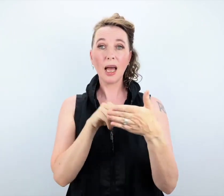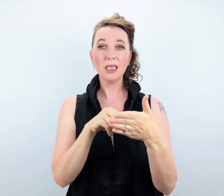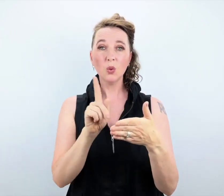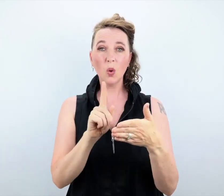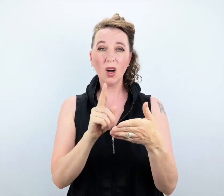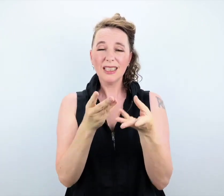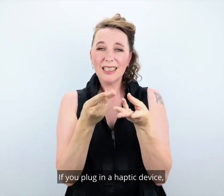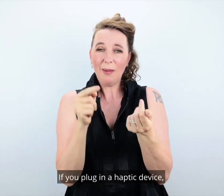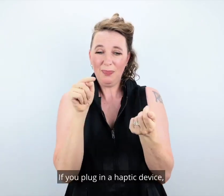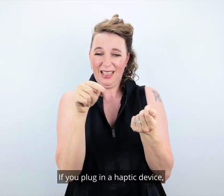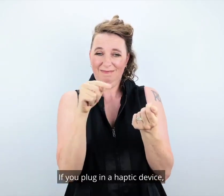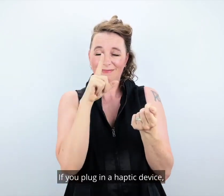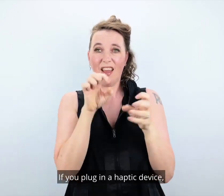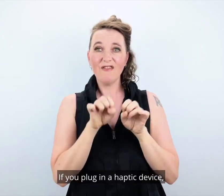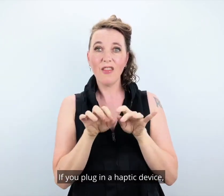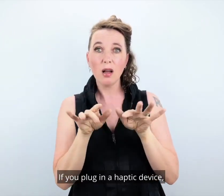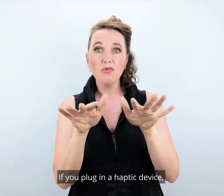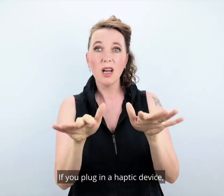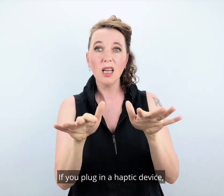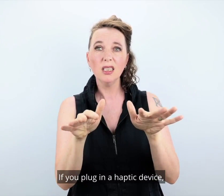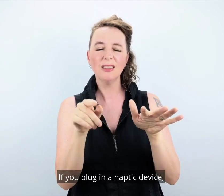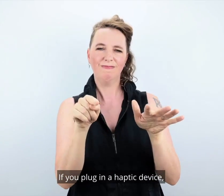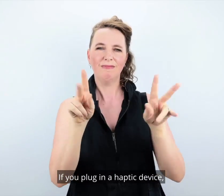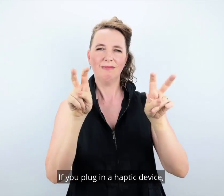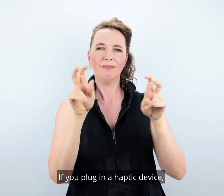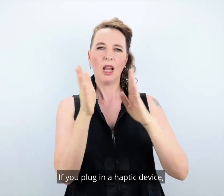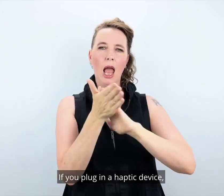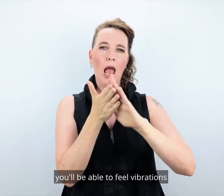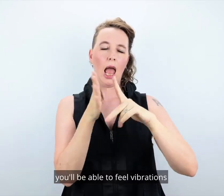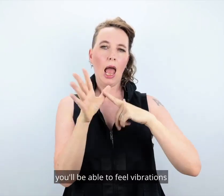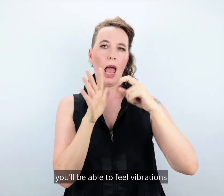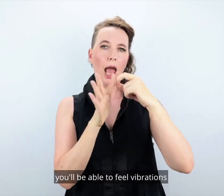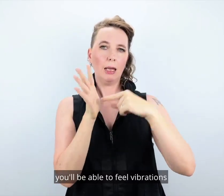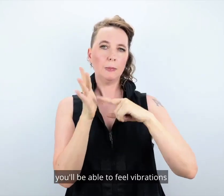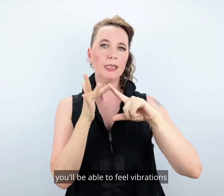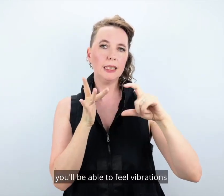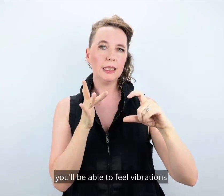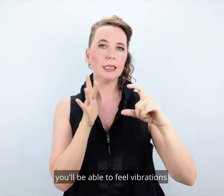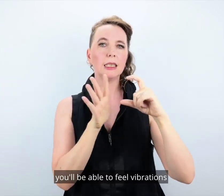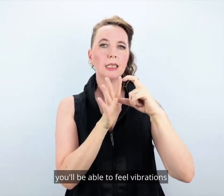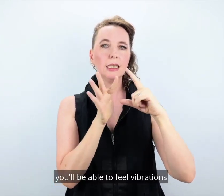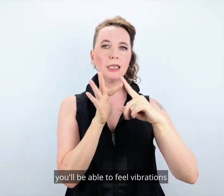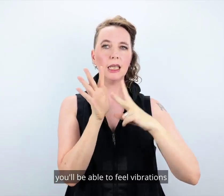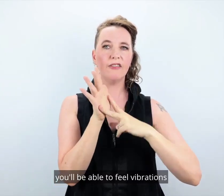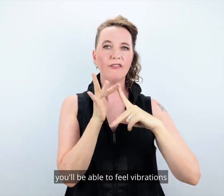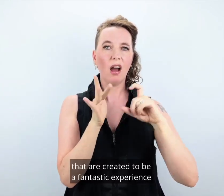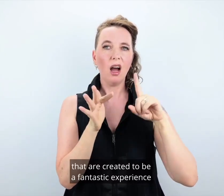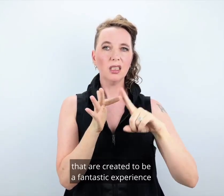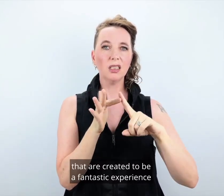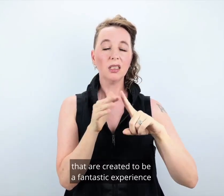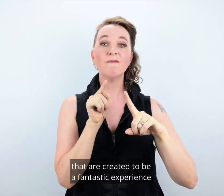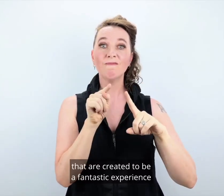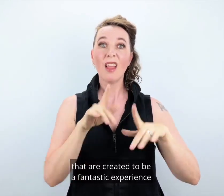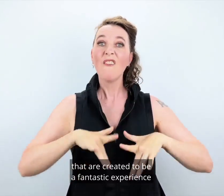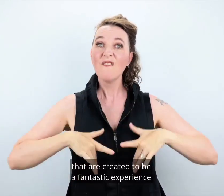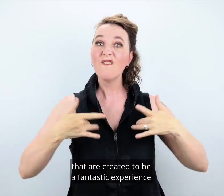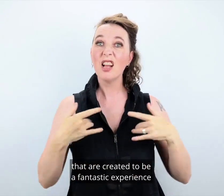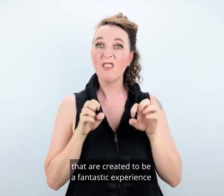If you plug in a haptic device you'll be able to feel vibrations that are created to be a